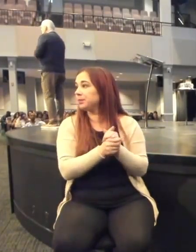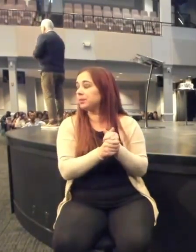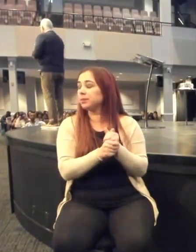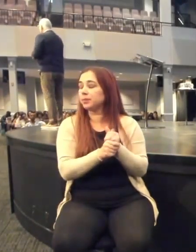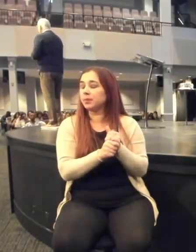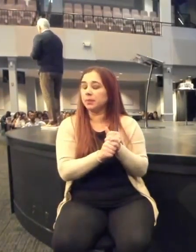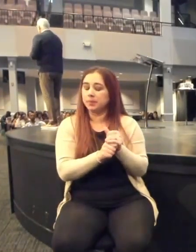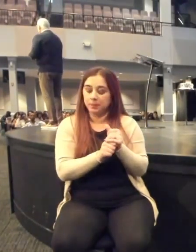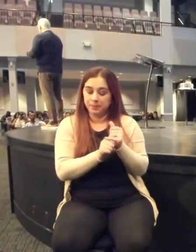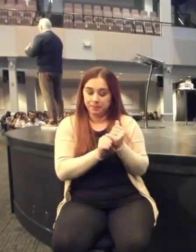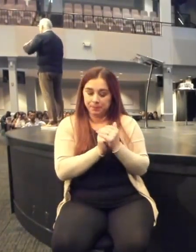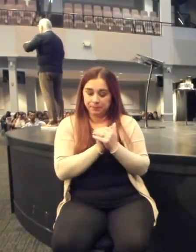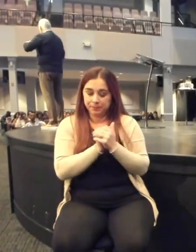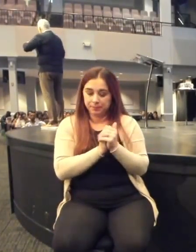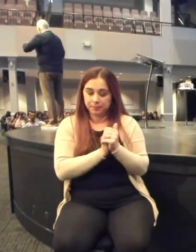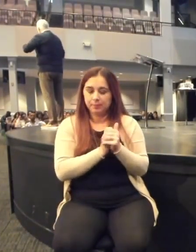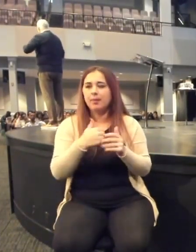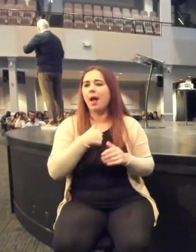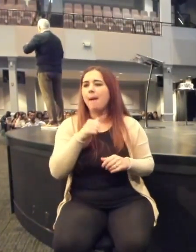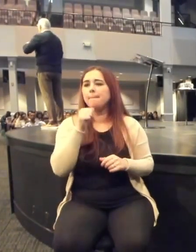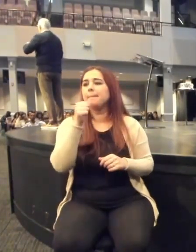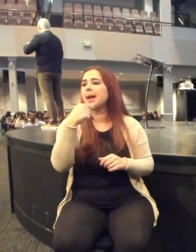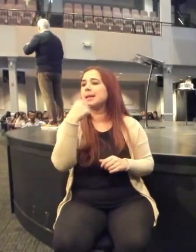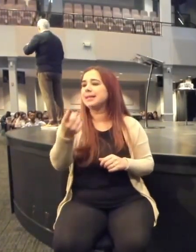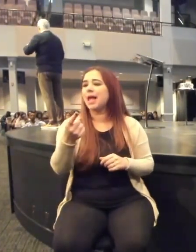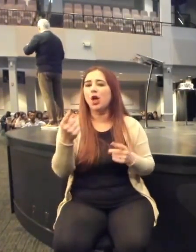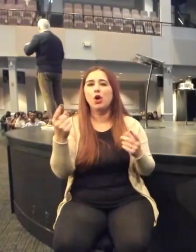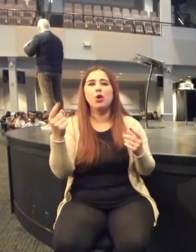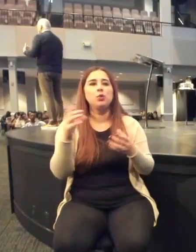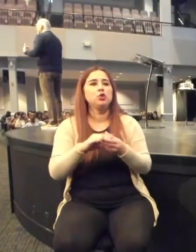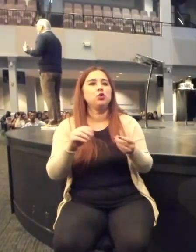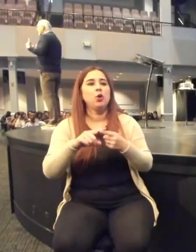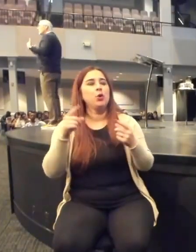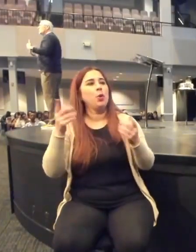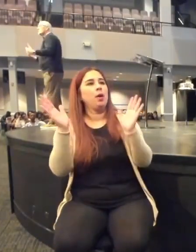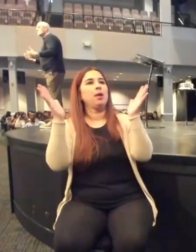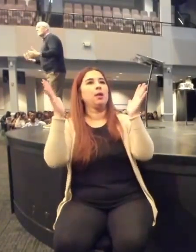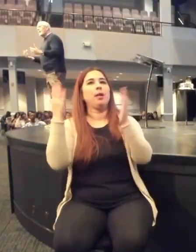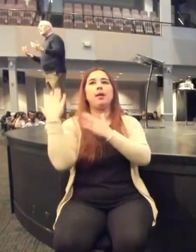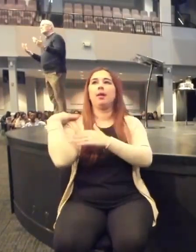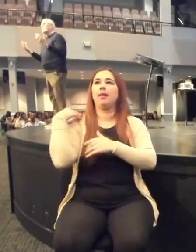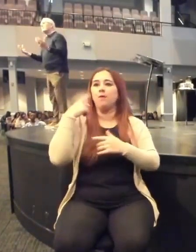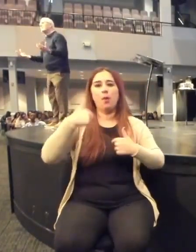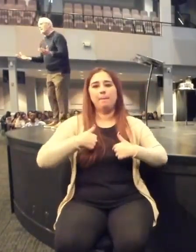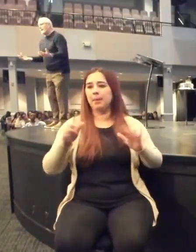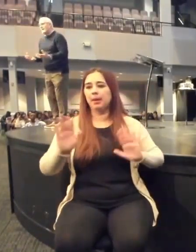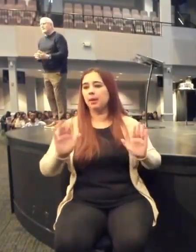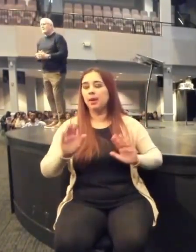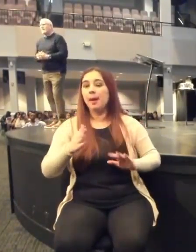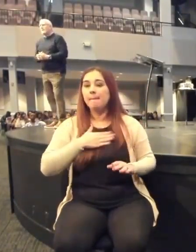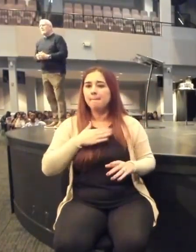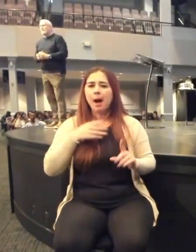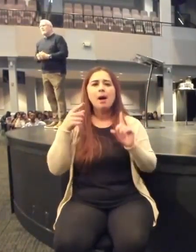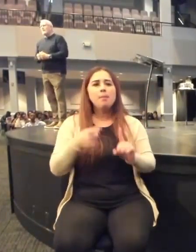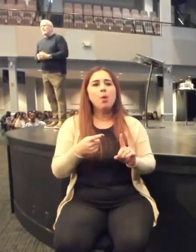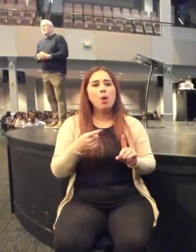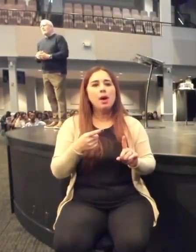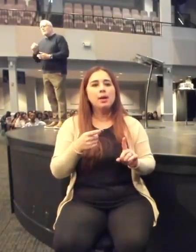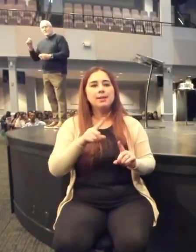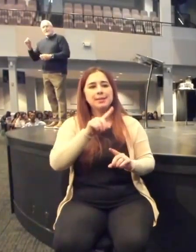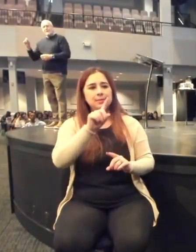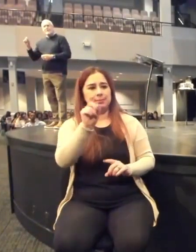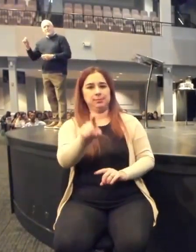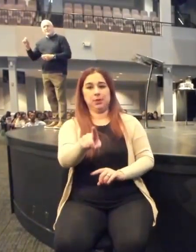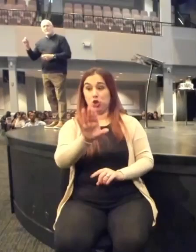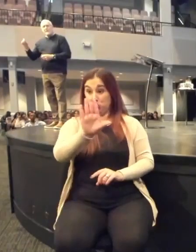And I'm not telling you that story to celebrate me. I'm telling you the story to ask you today.